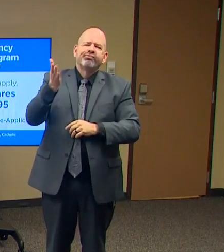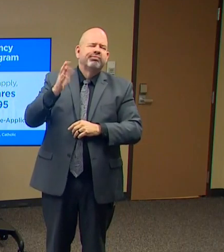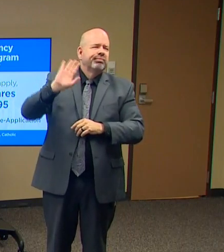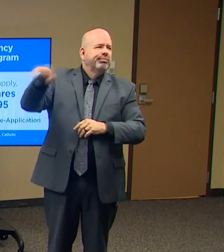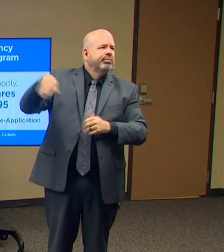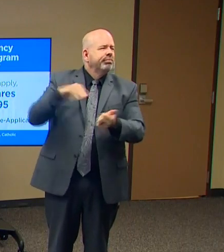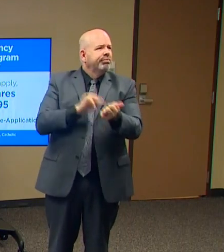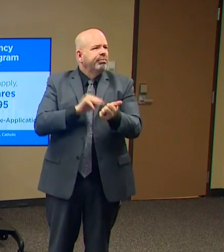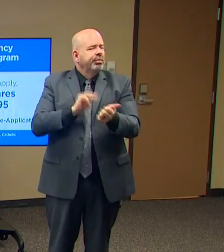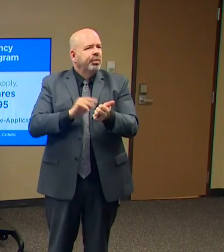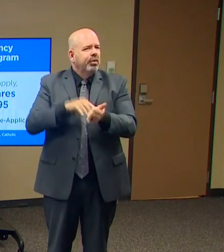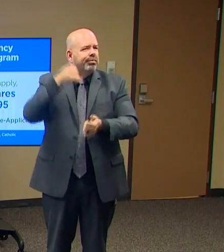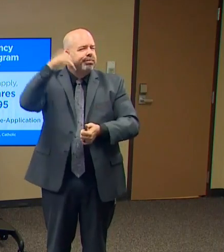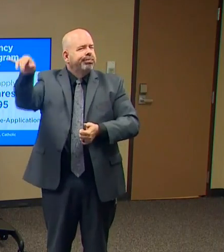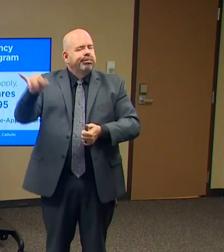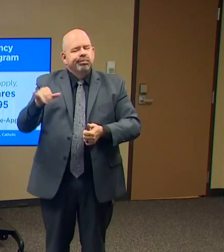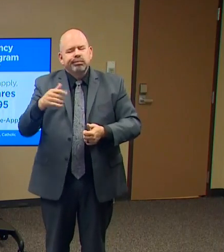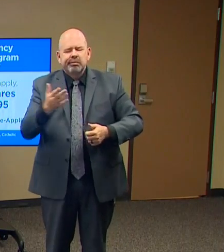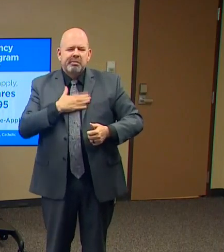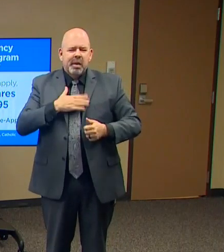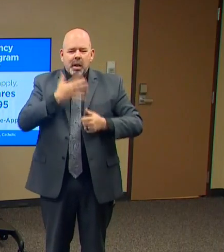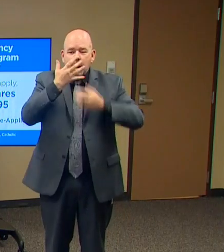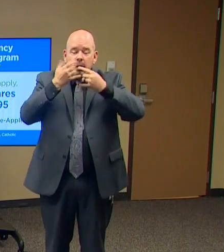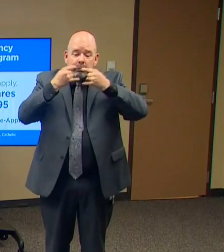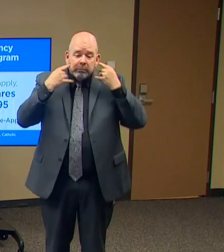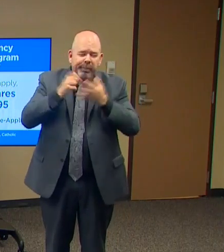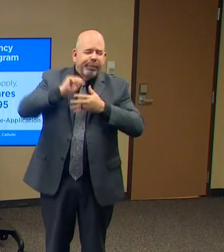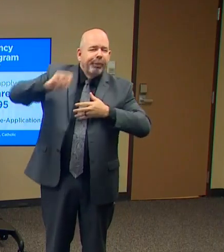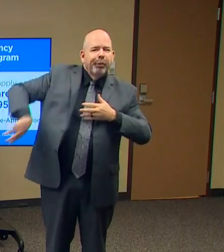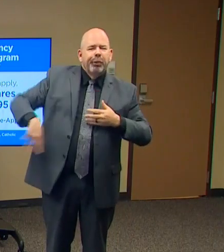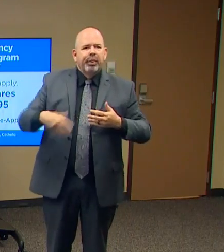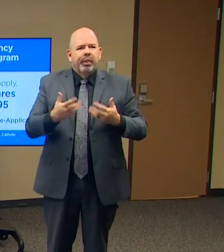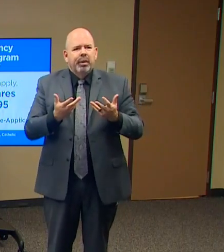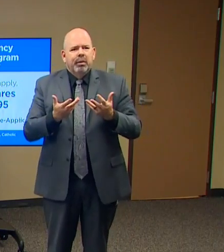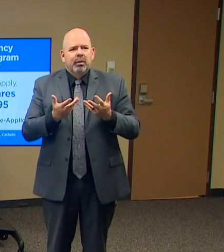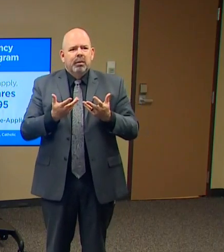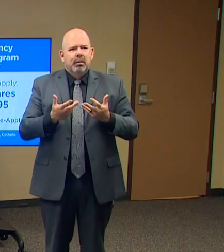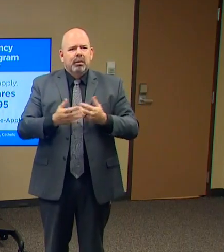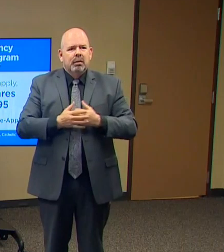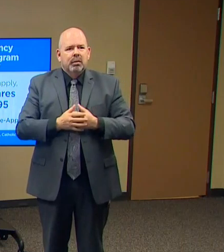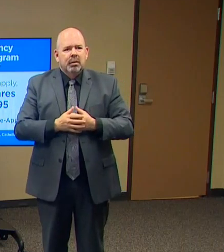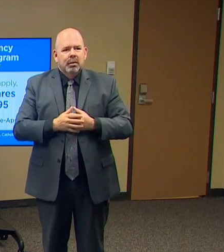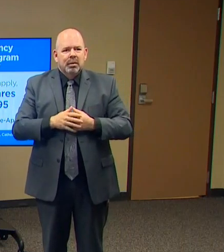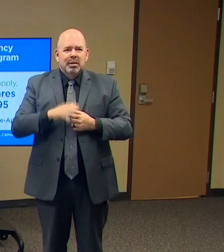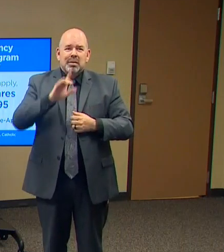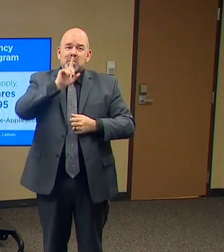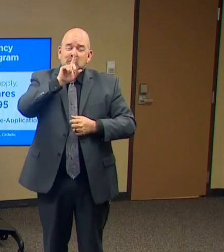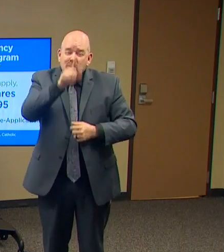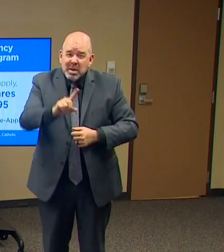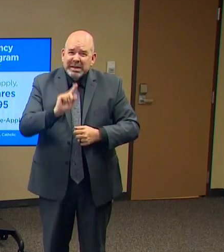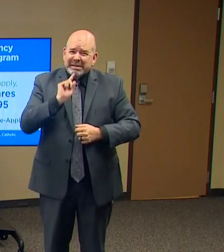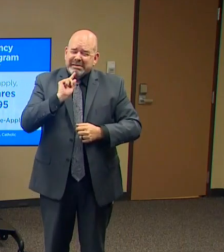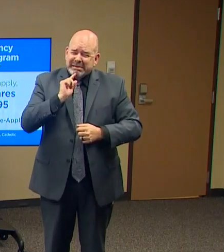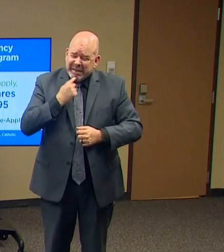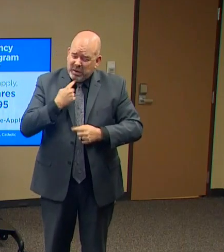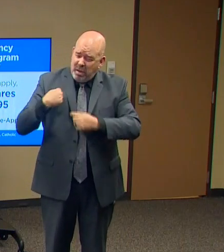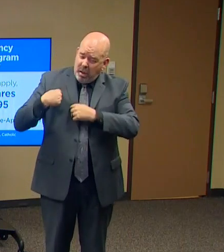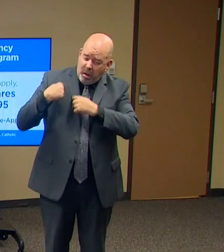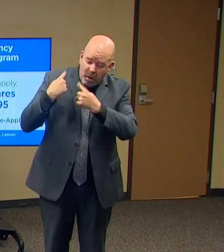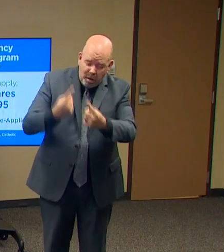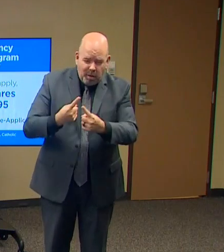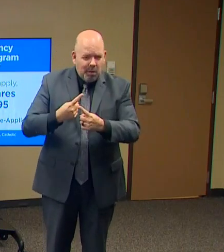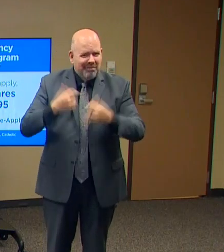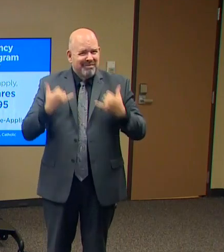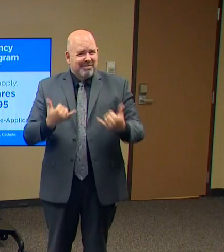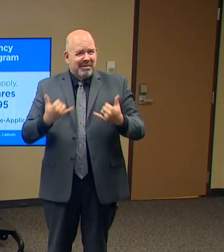this sucks and I can't wait for it to get better. We're going to be saying this sucks and I don't know if it's going to get better. And that's when businesses